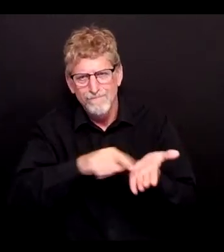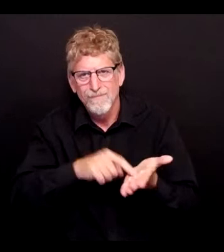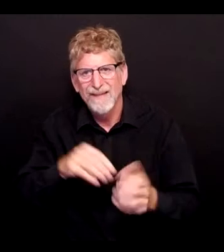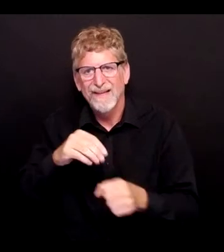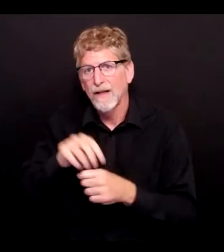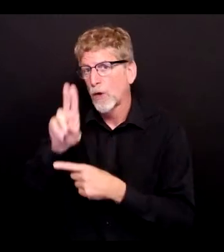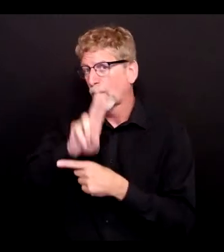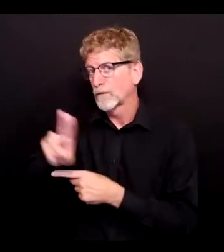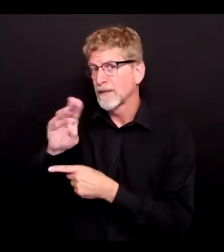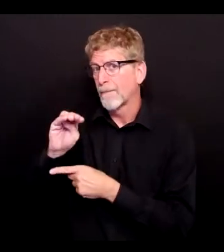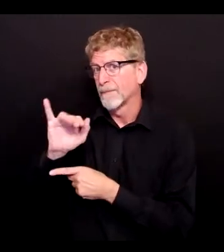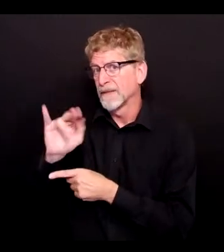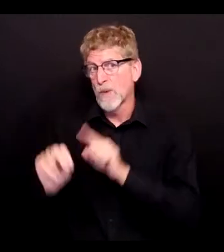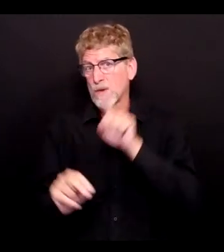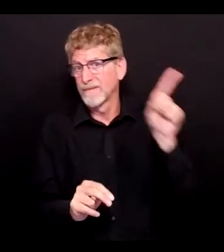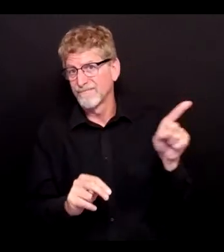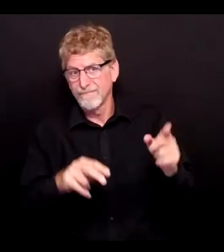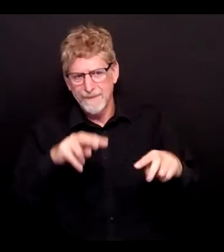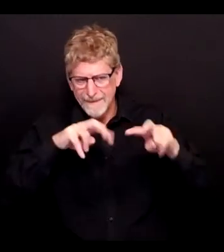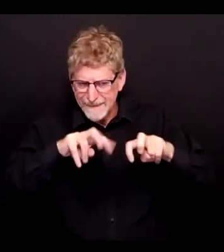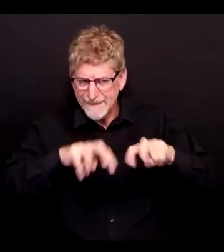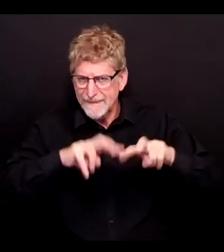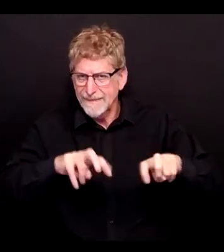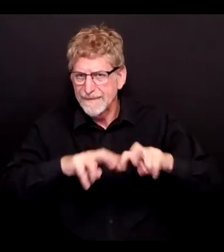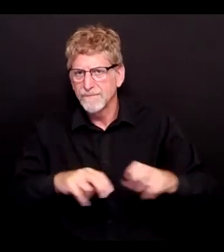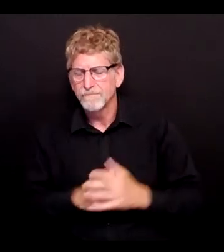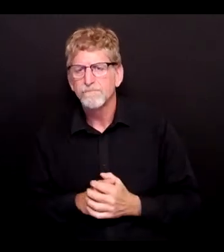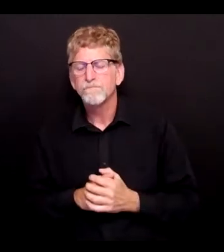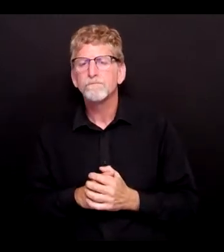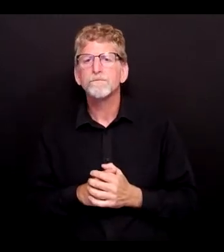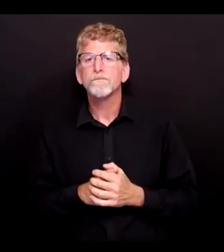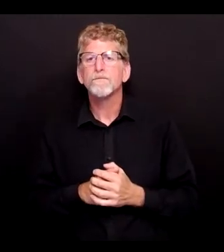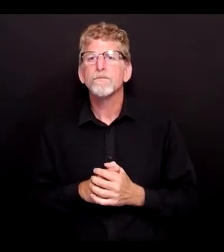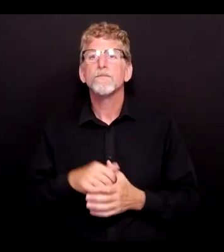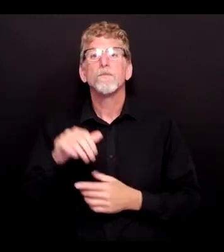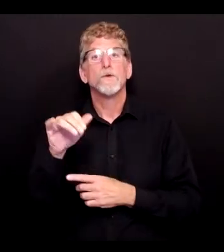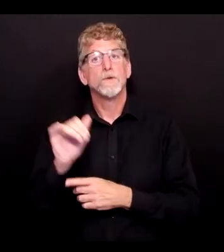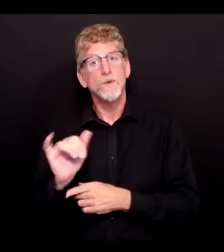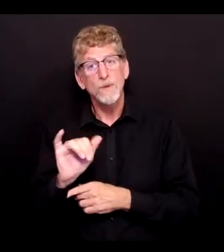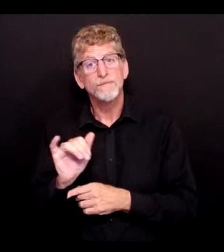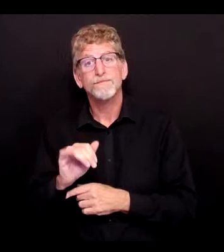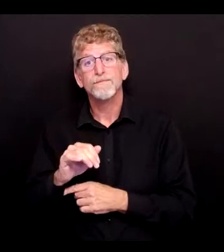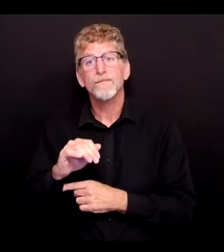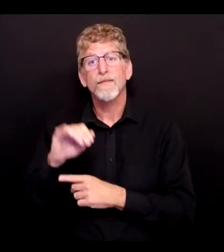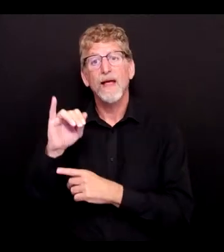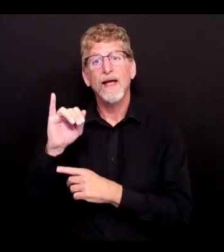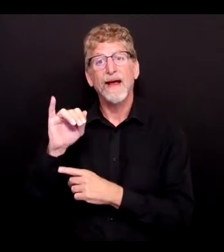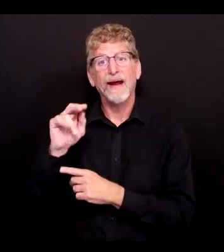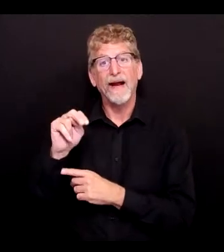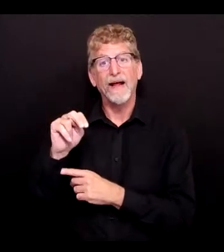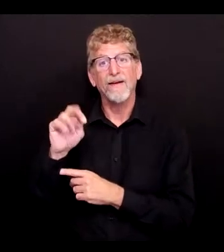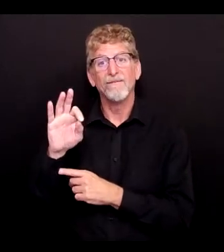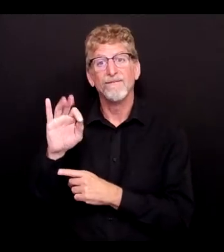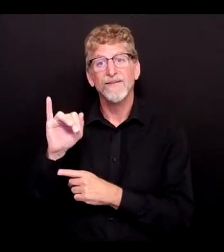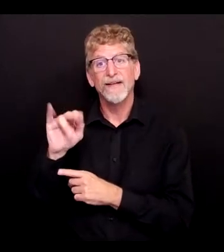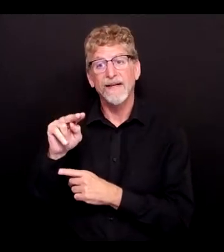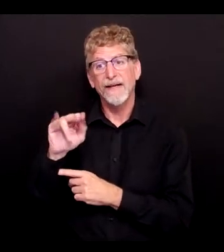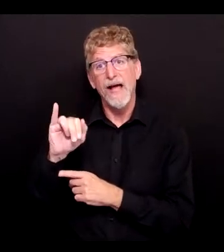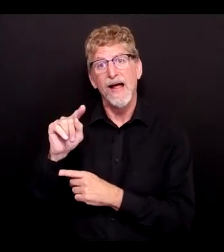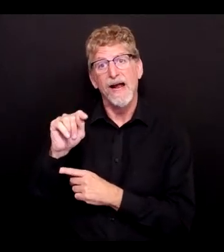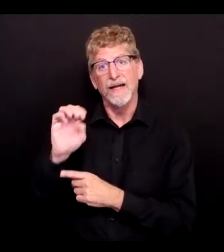and Infinite Biologics, both UMGC and IBX, were